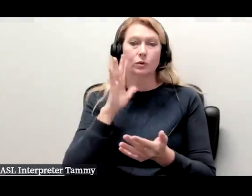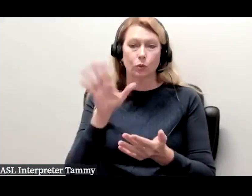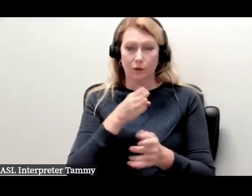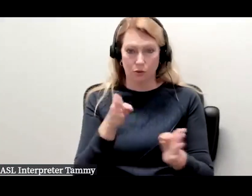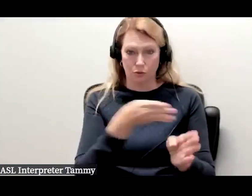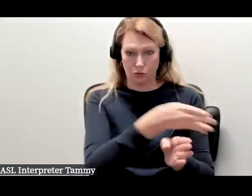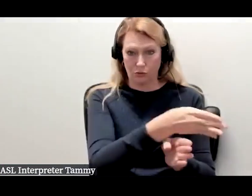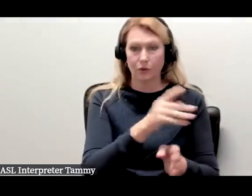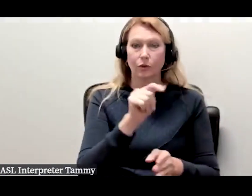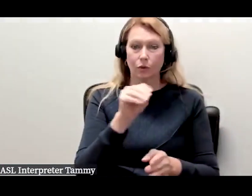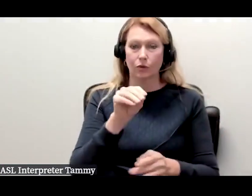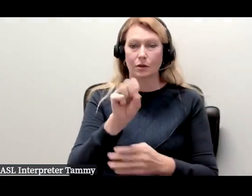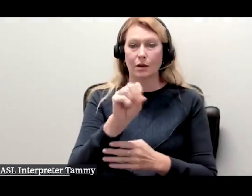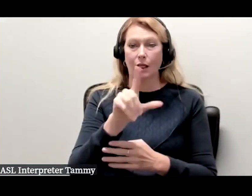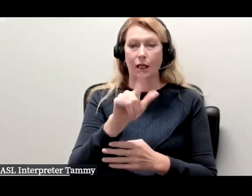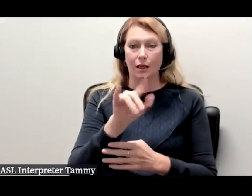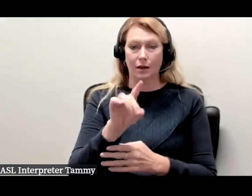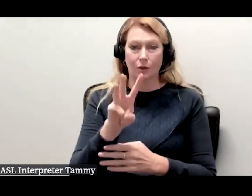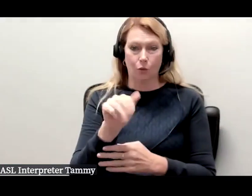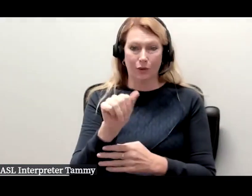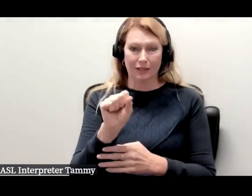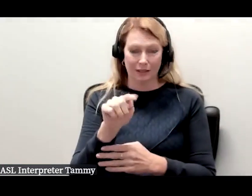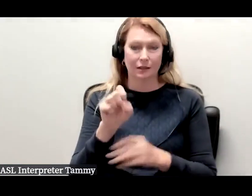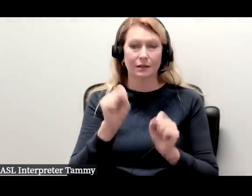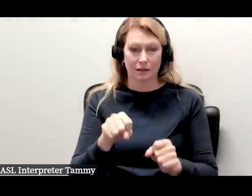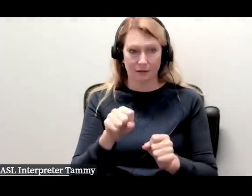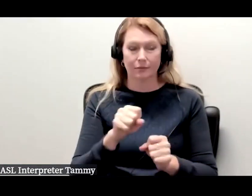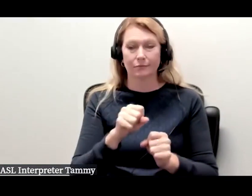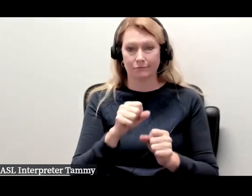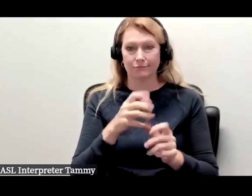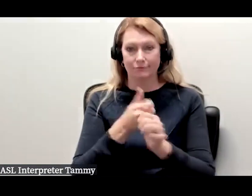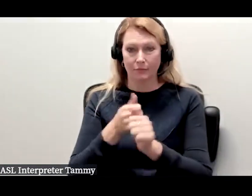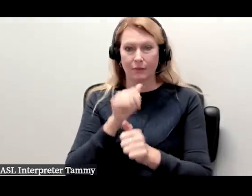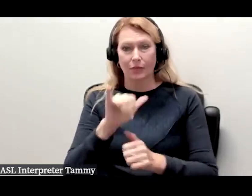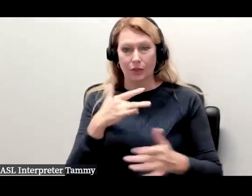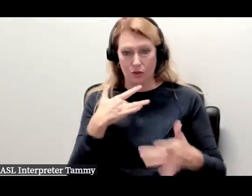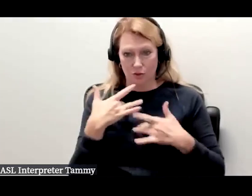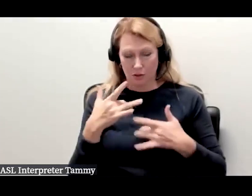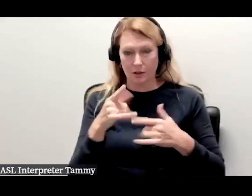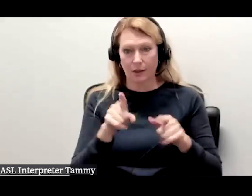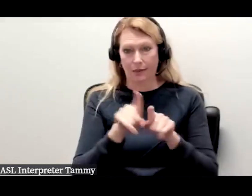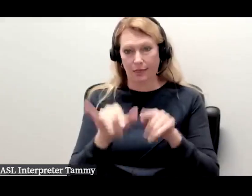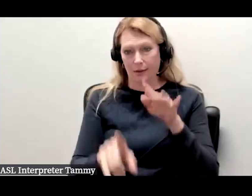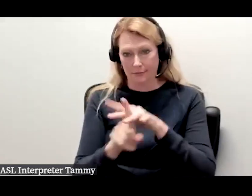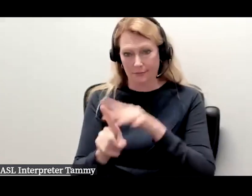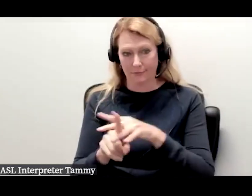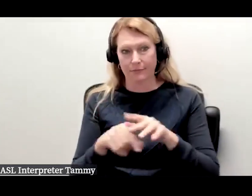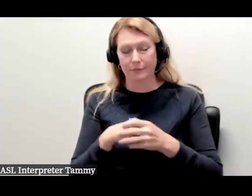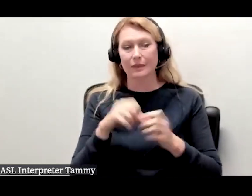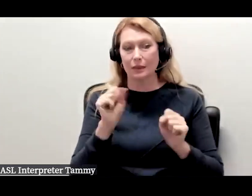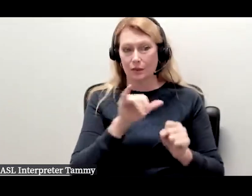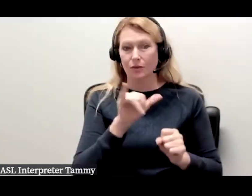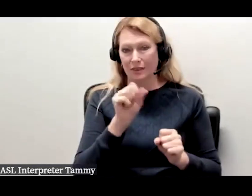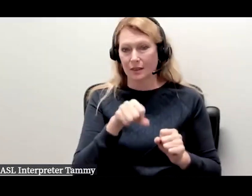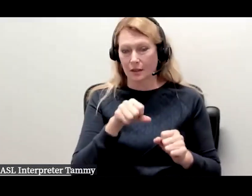our solid waste department so that we are tracking those concerns as they come in, and then we are able to address those with FCC